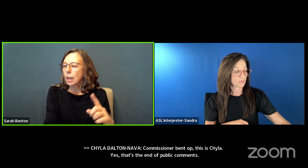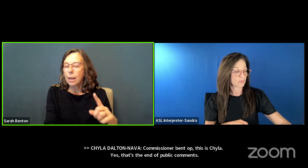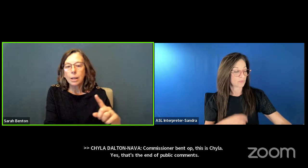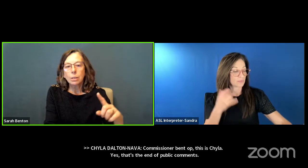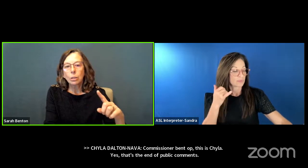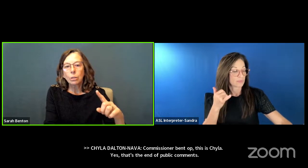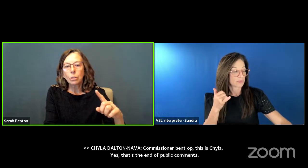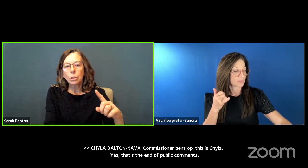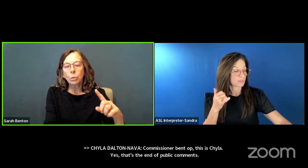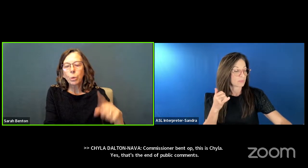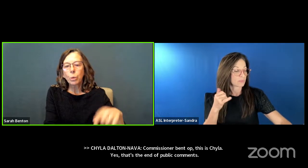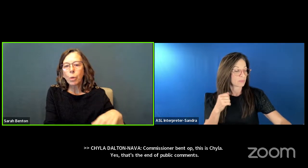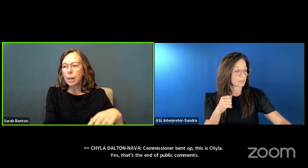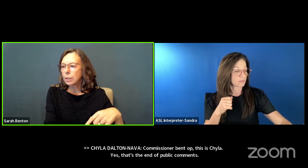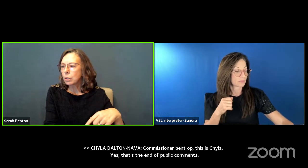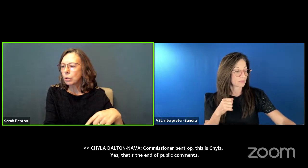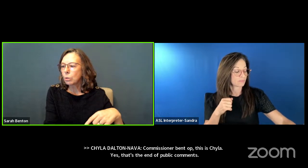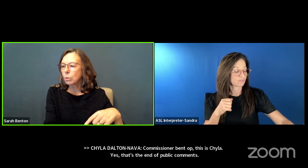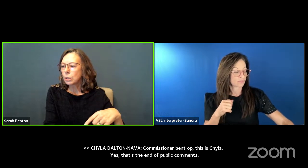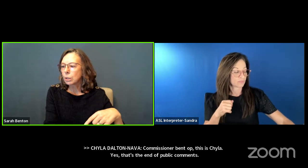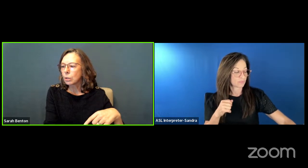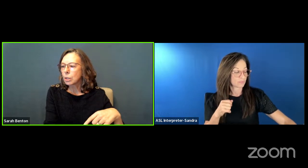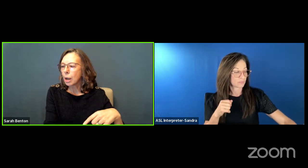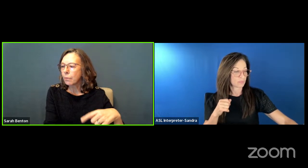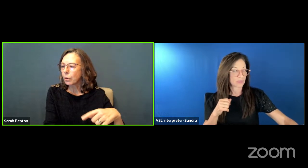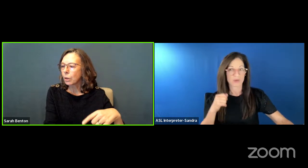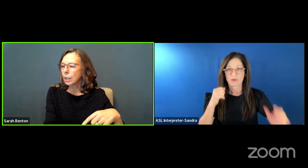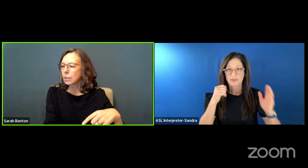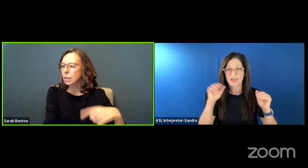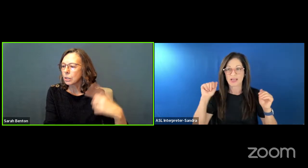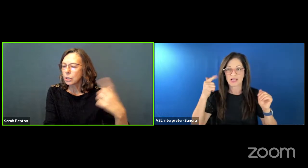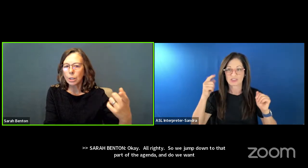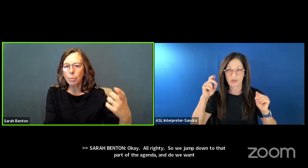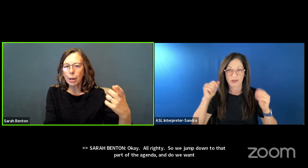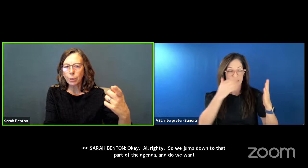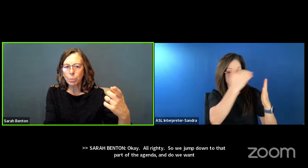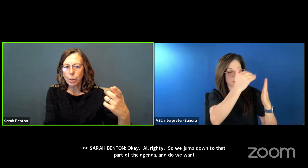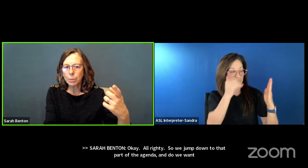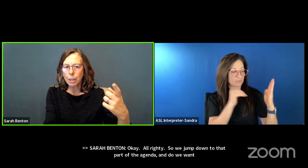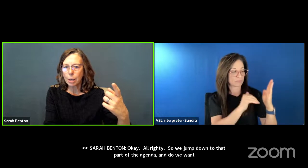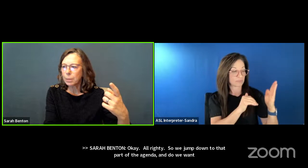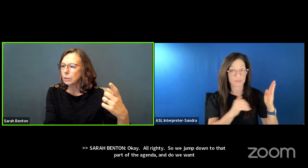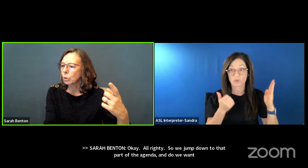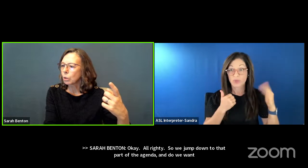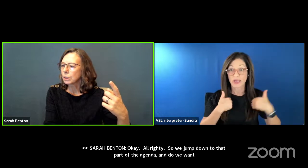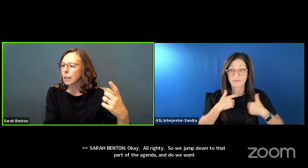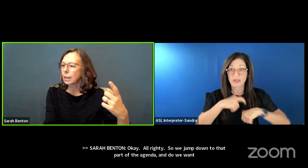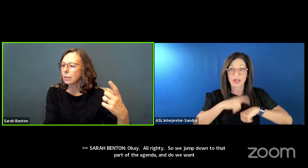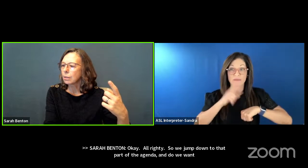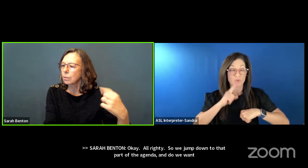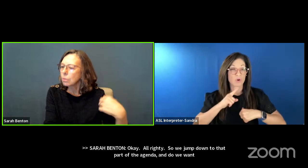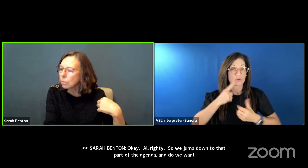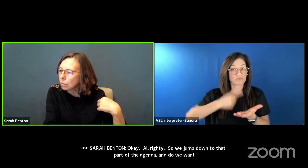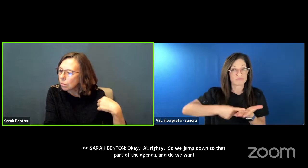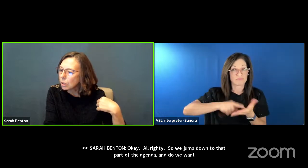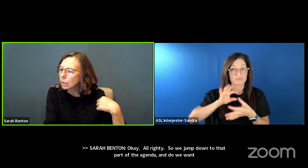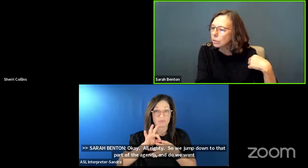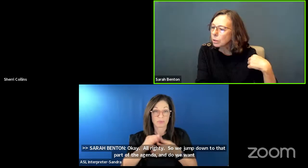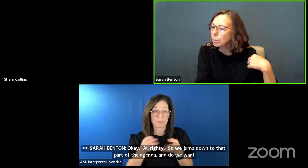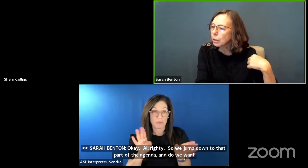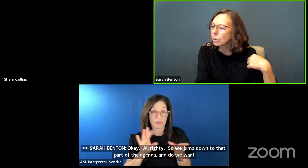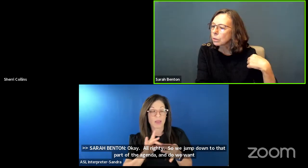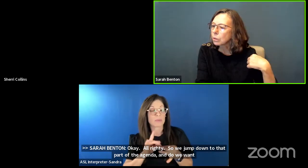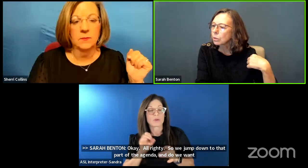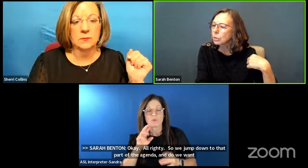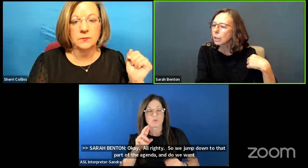agenda, and do we want to, is there time for any discussion about the public comments, or is that, it